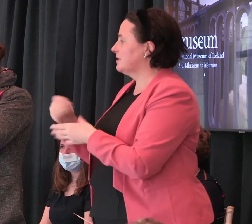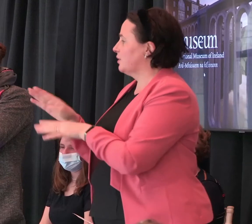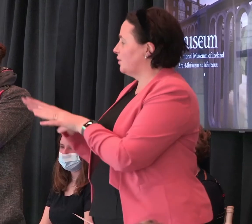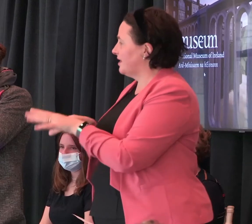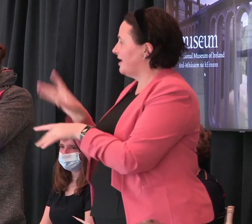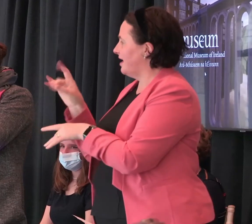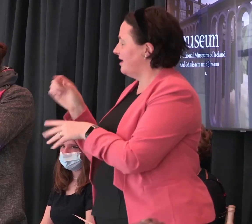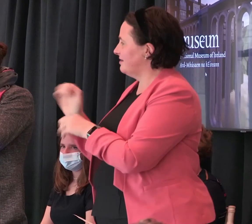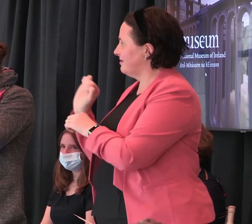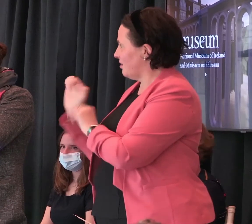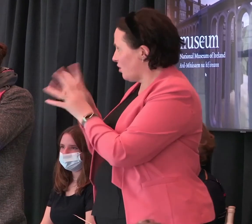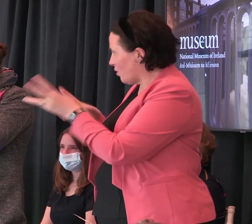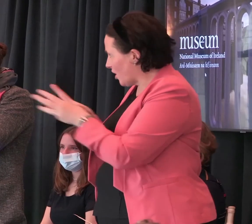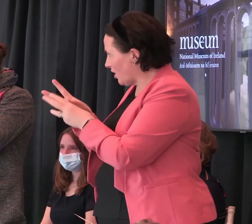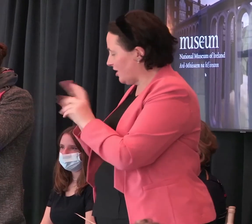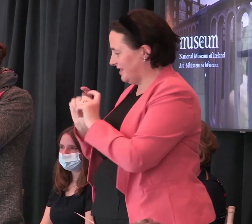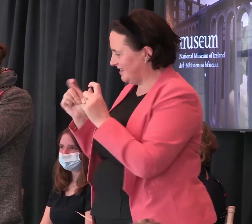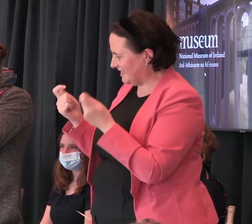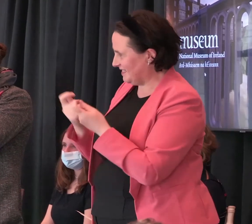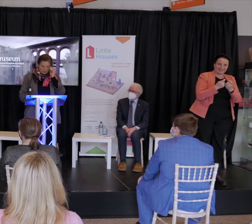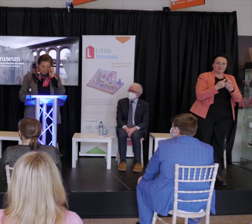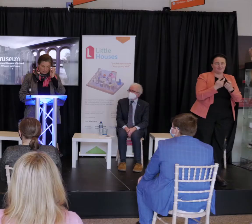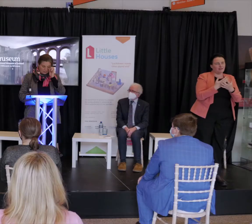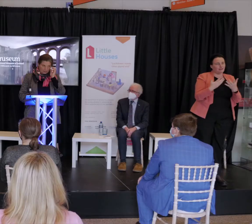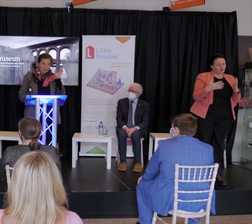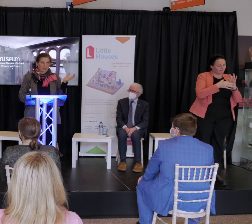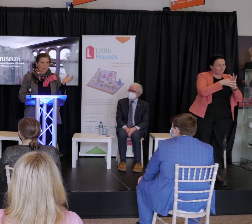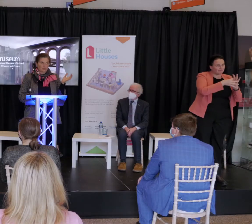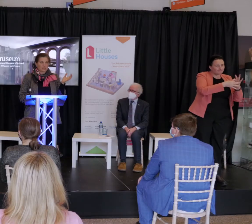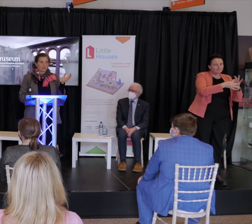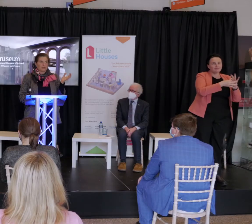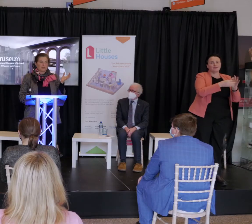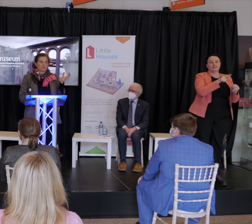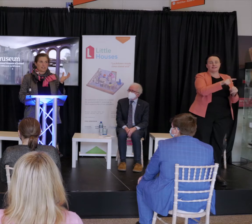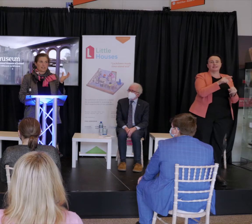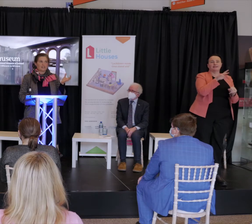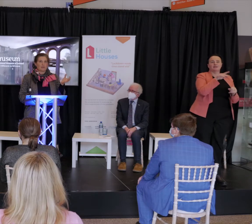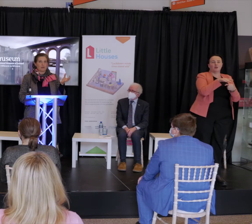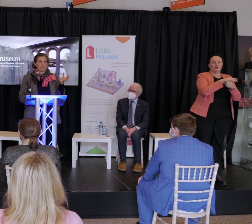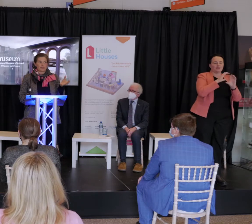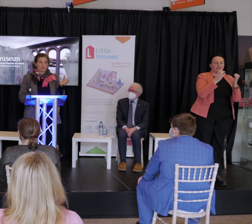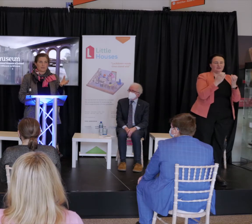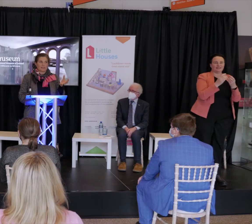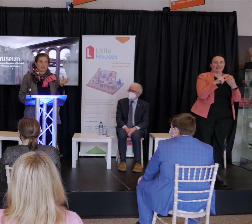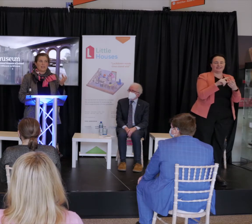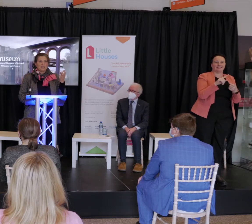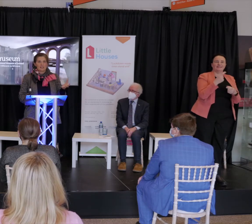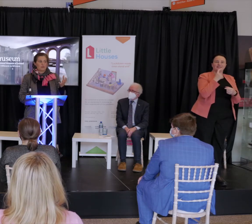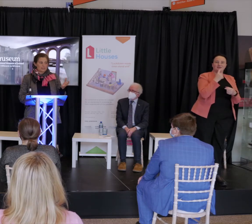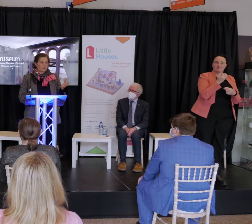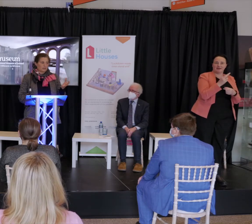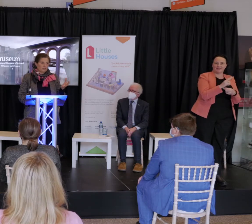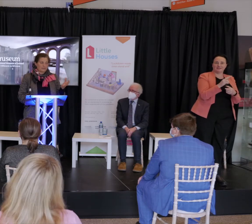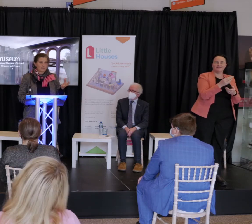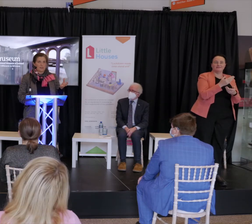team, a long relationship with Stoneybatter Youth Service and with the local community. And I do hope that the museum is